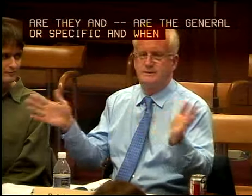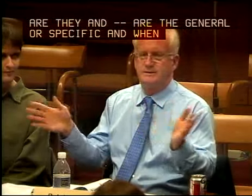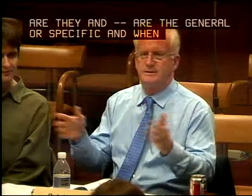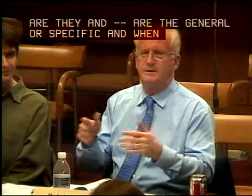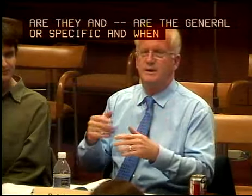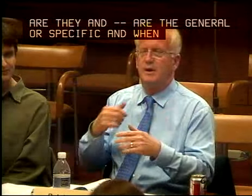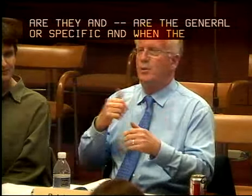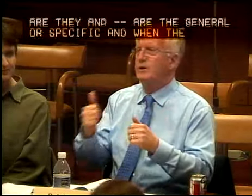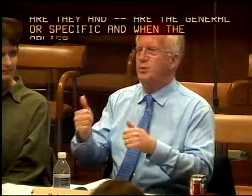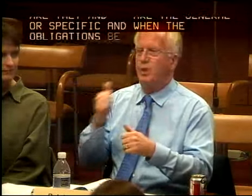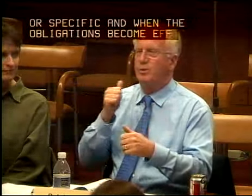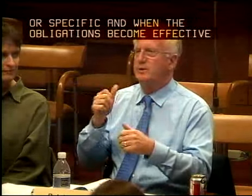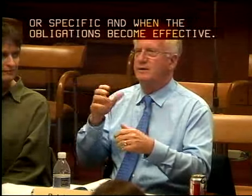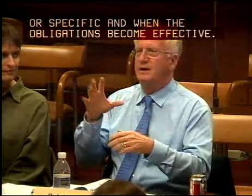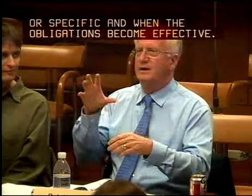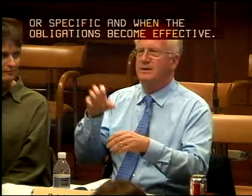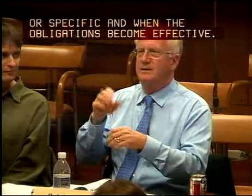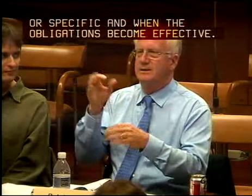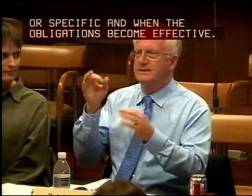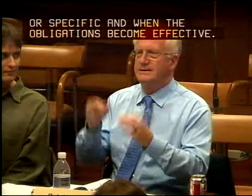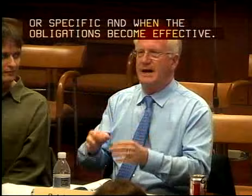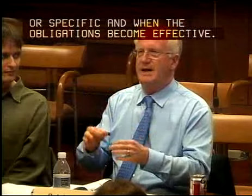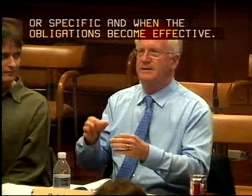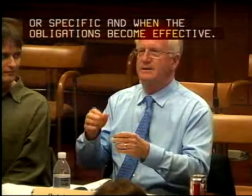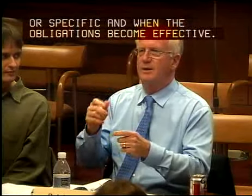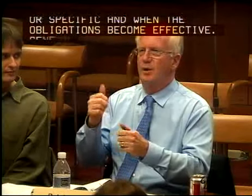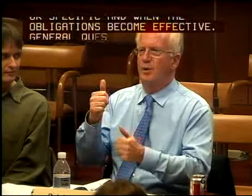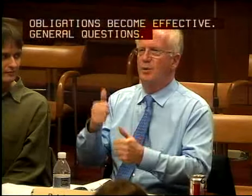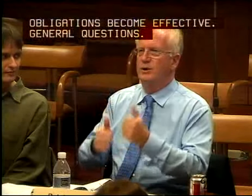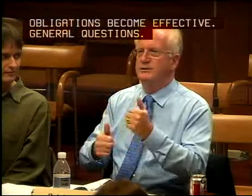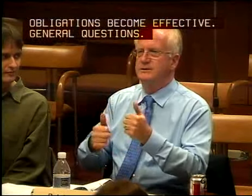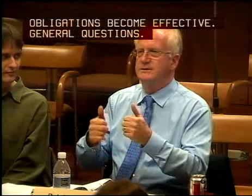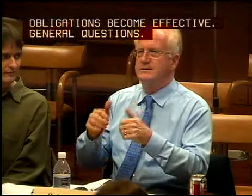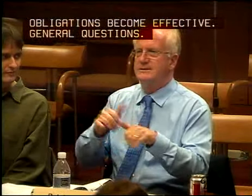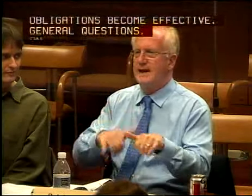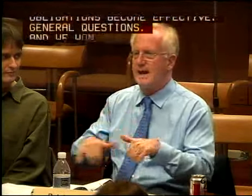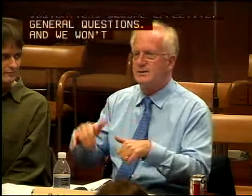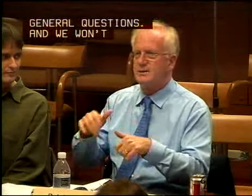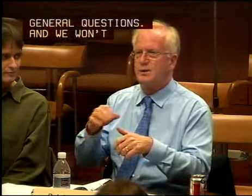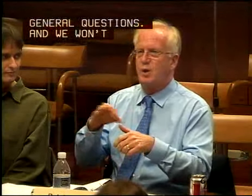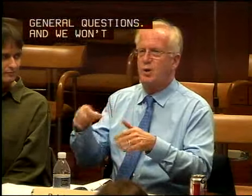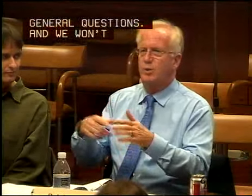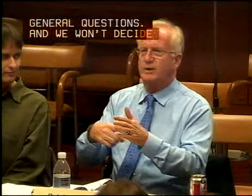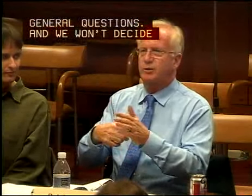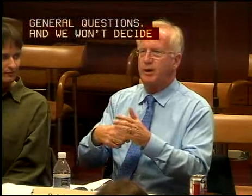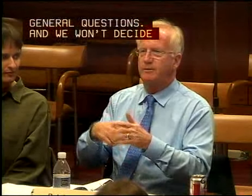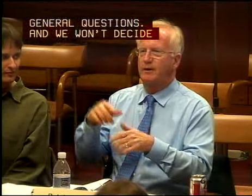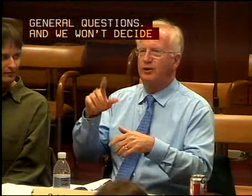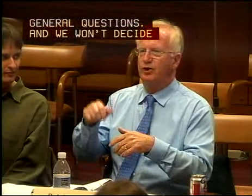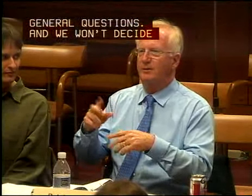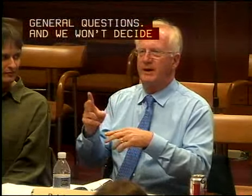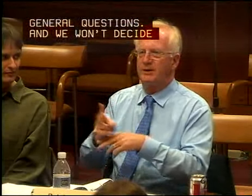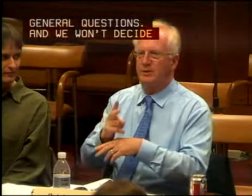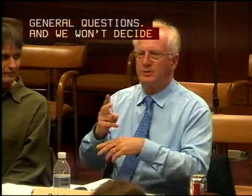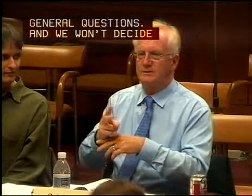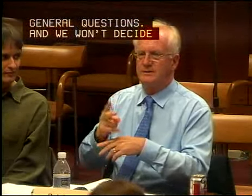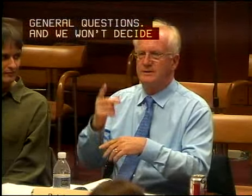General questions. And we won't decide whether the standards or the